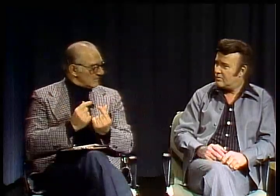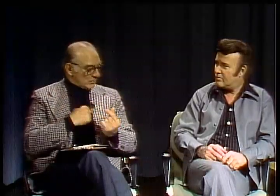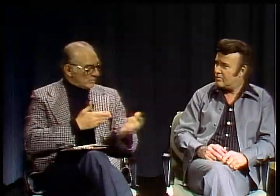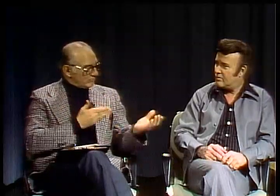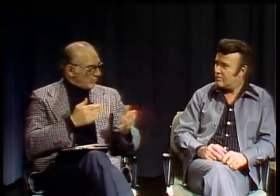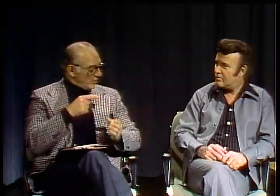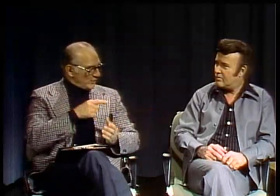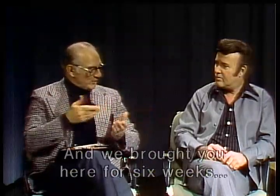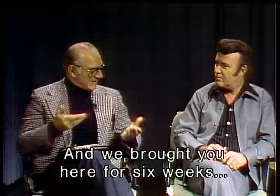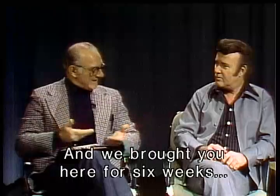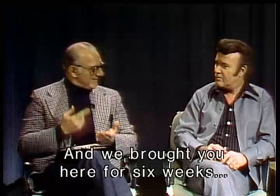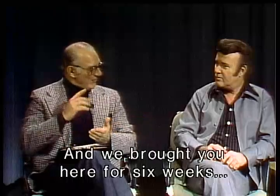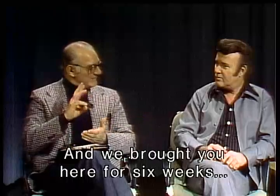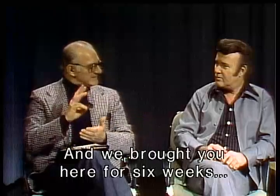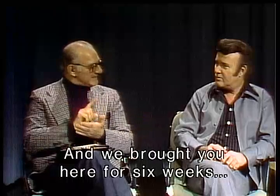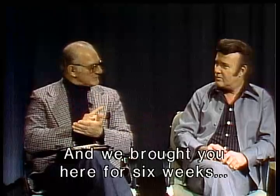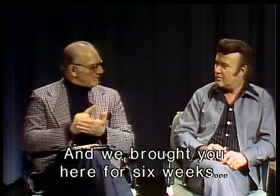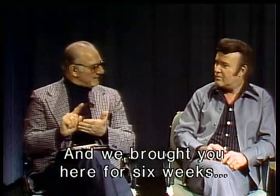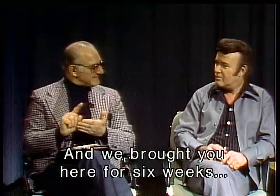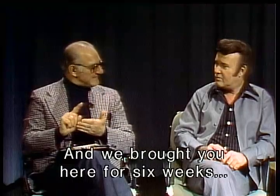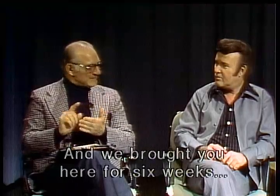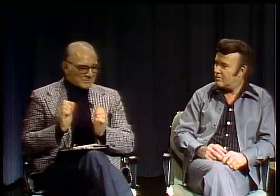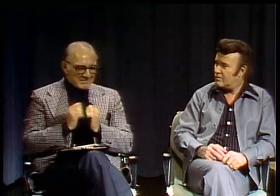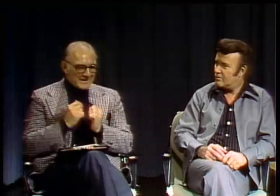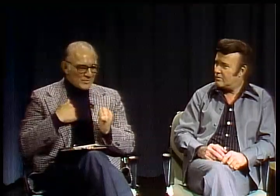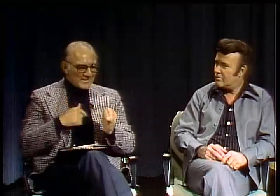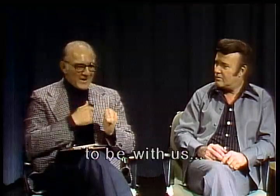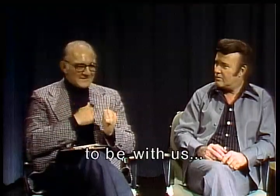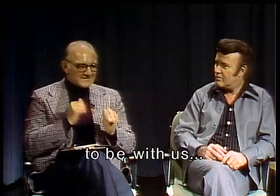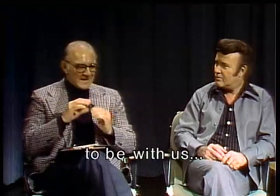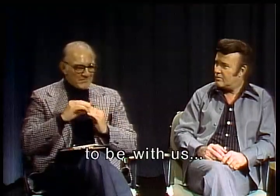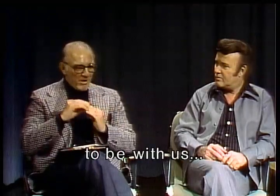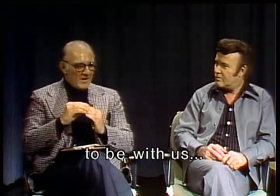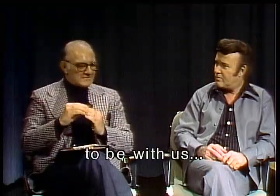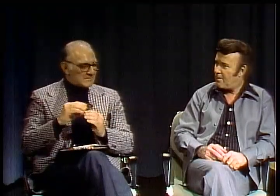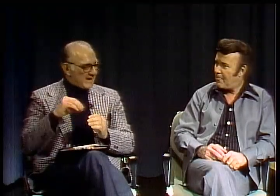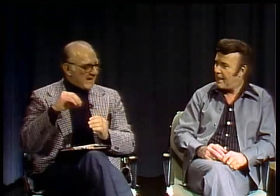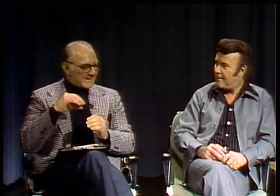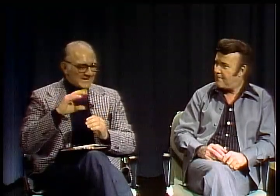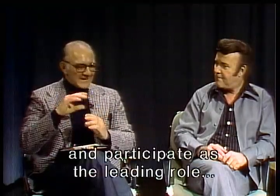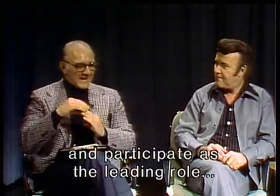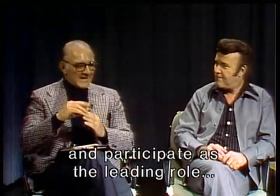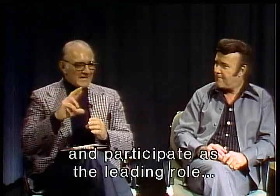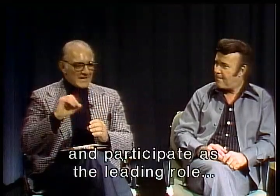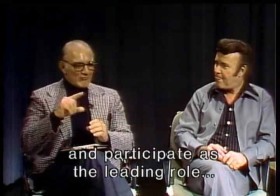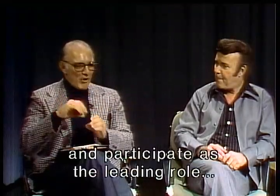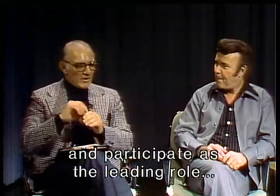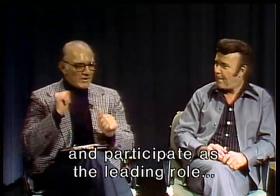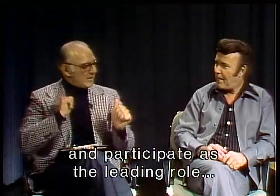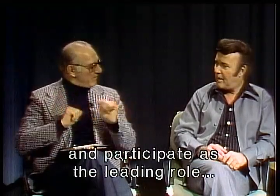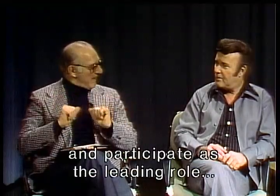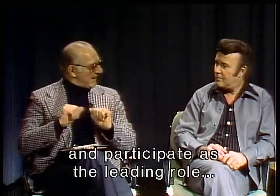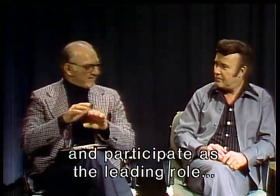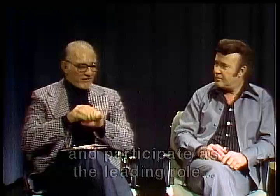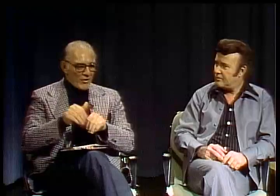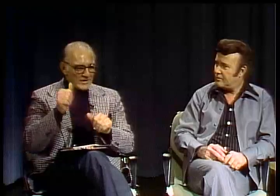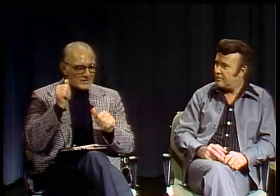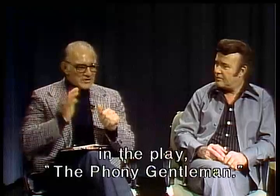we brought you here for 6 weeks to be with us and participate the leading role in the pay phony